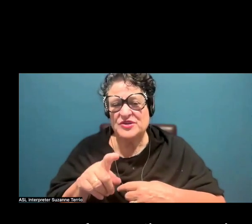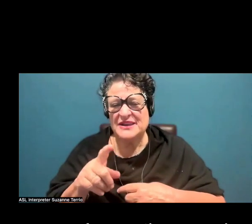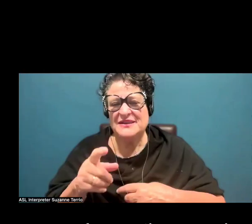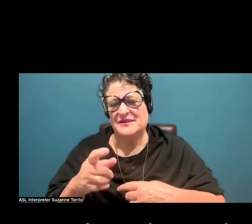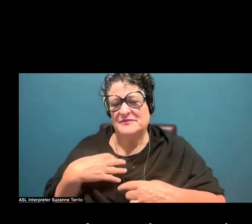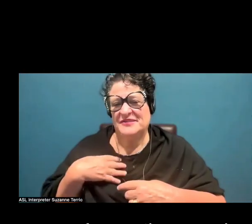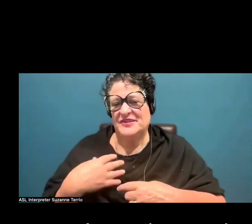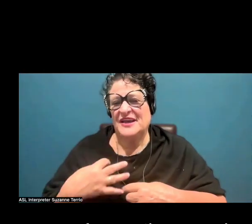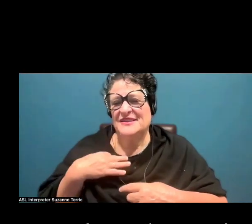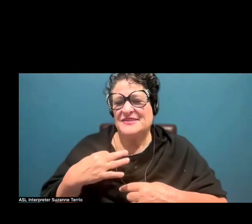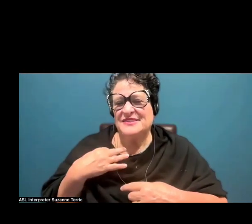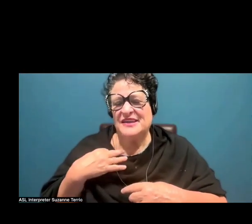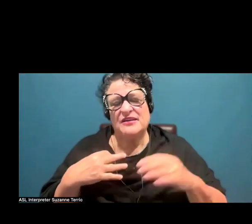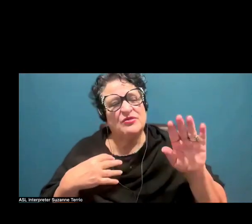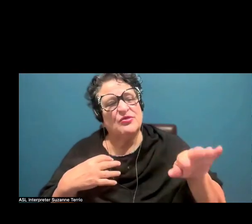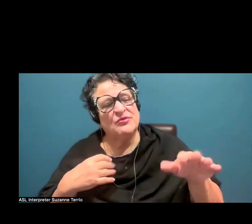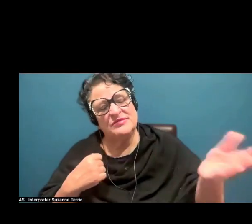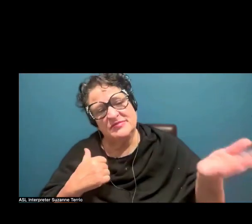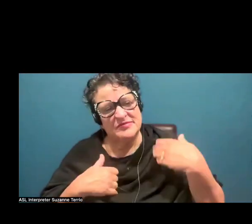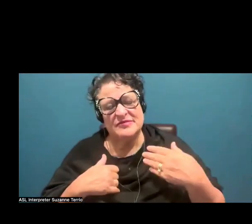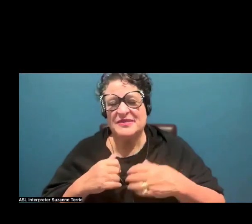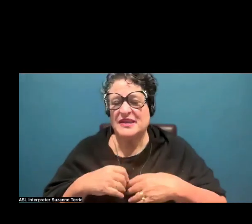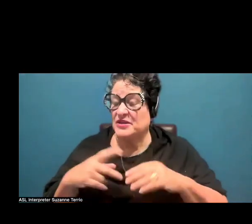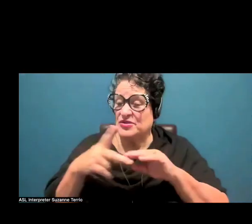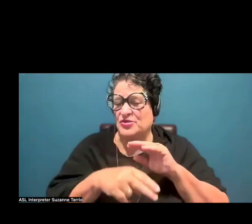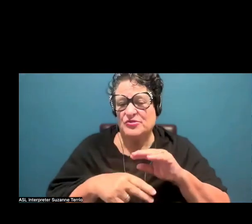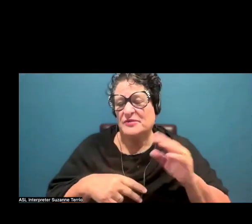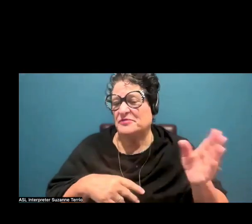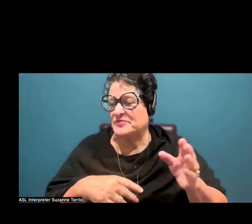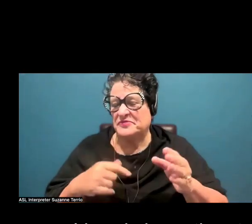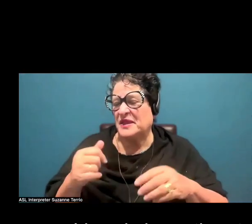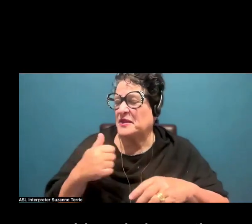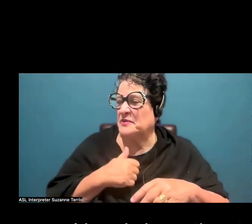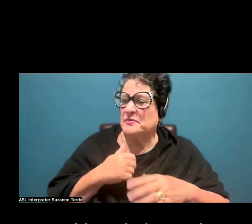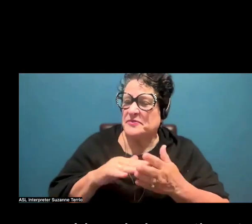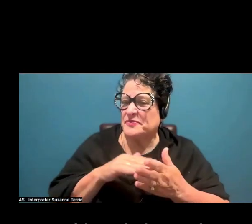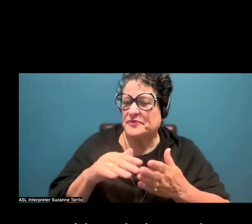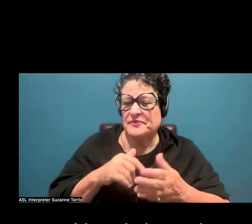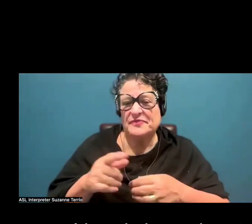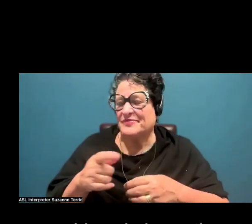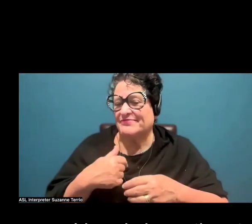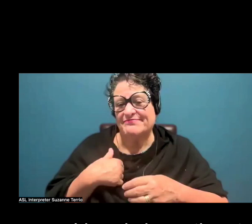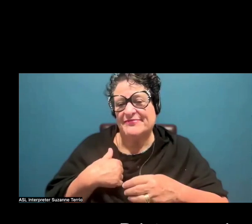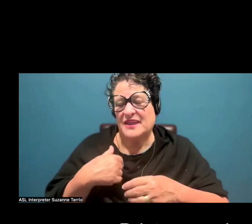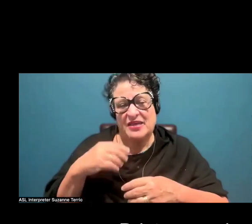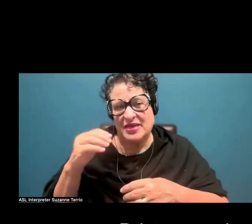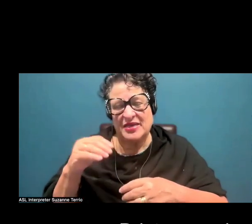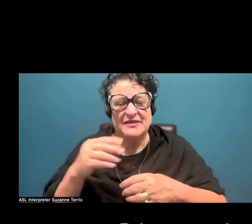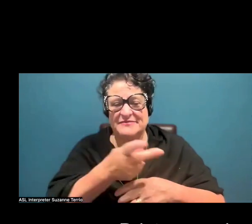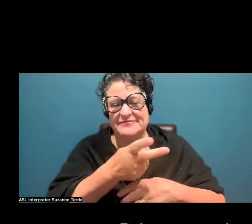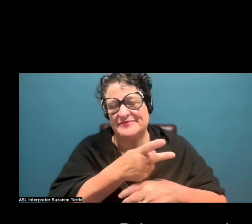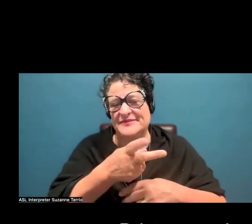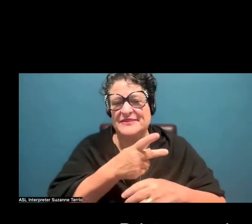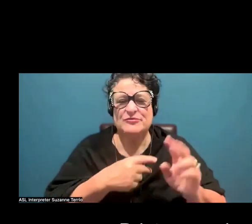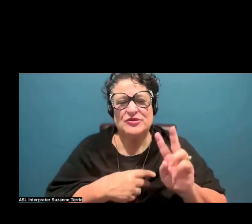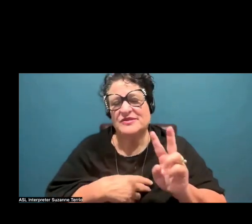volunteer calls to her, waving her over. I'm sorry, Nan, if you'll excuse us. I barely have time to nod before she and Mr. Bristow are heading